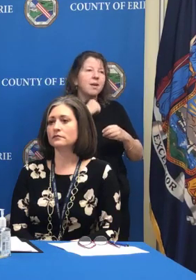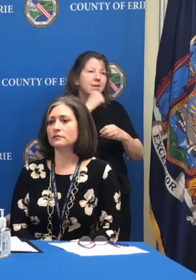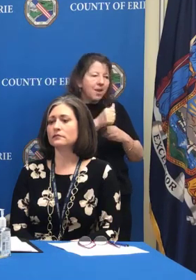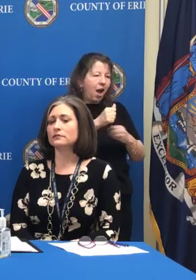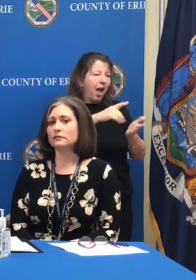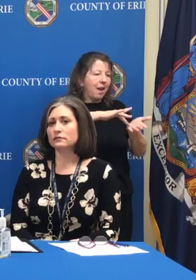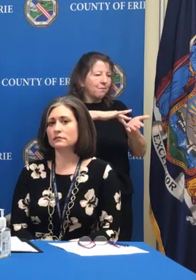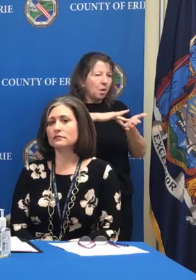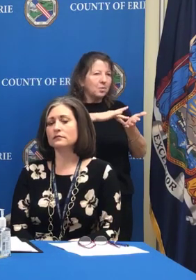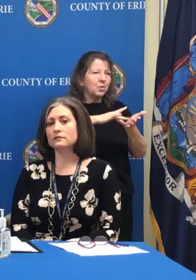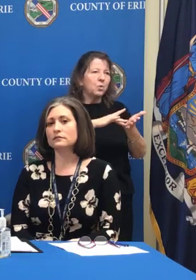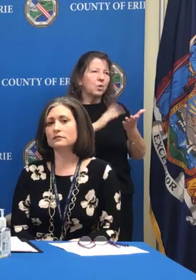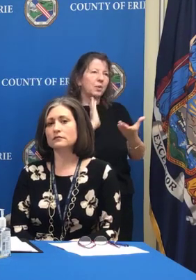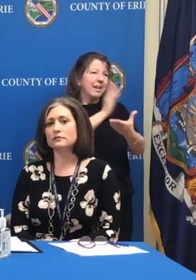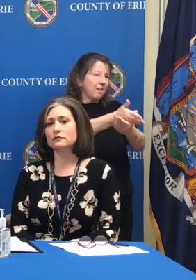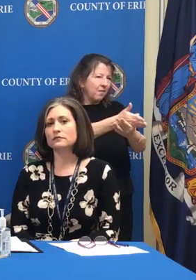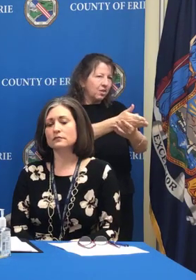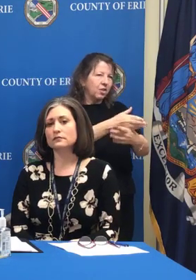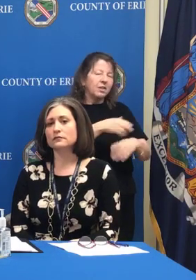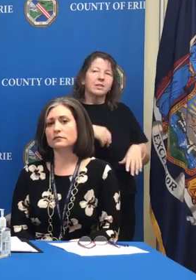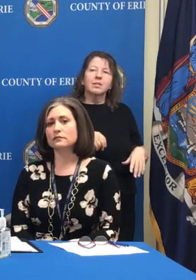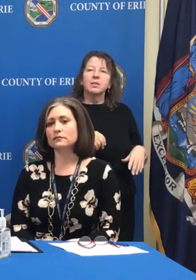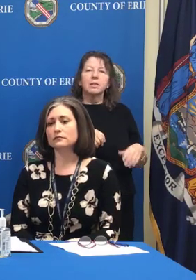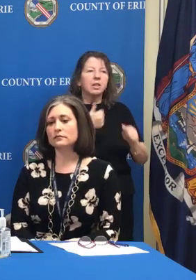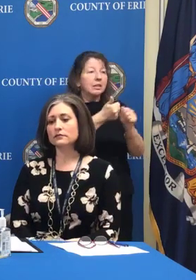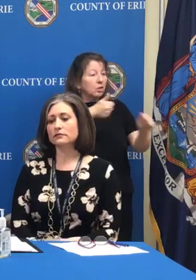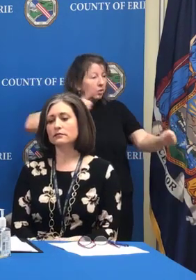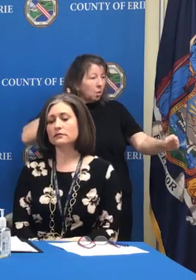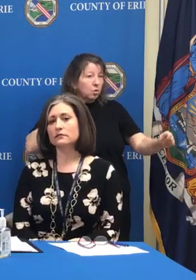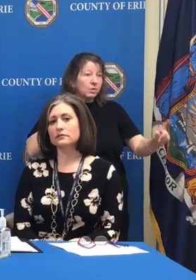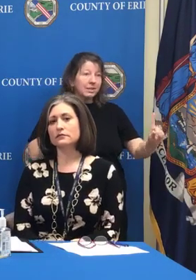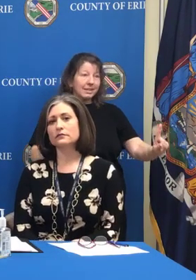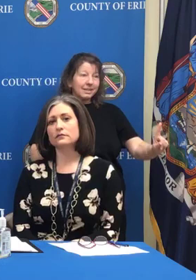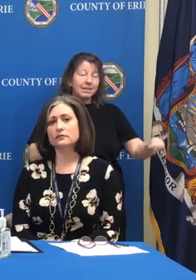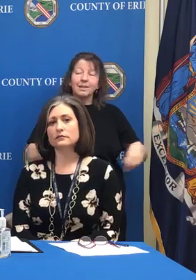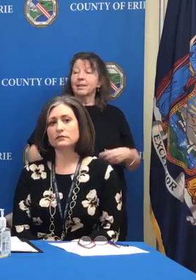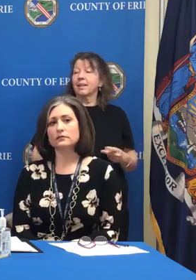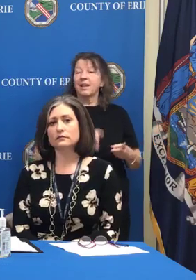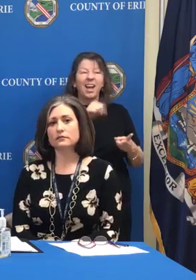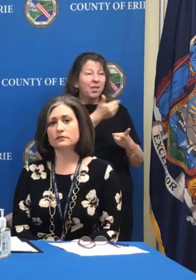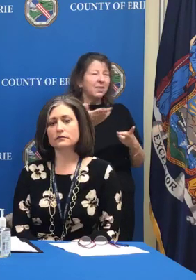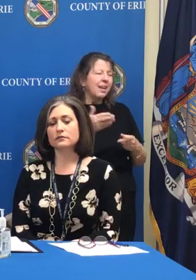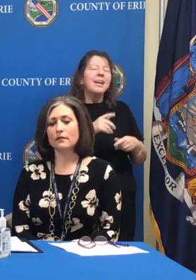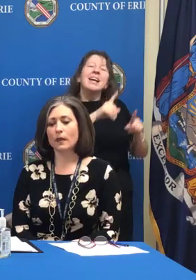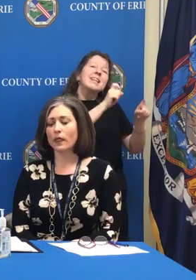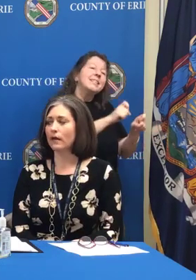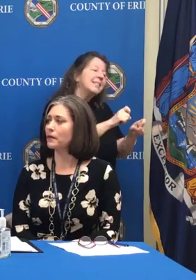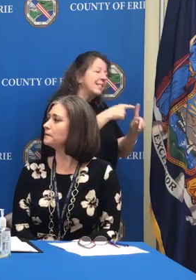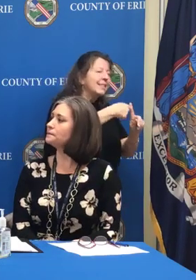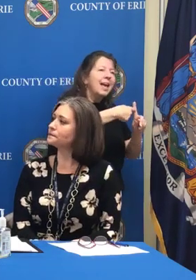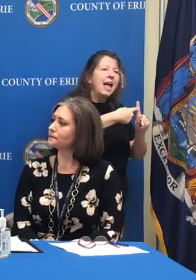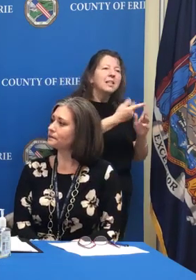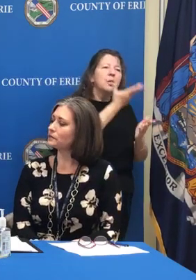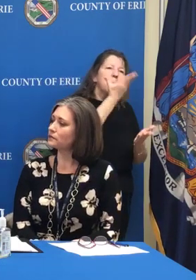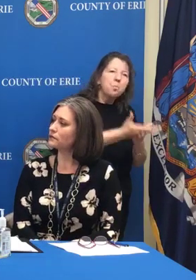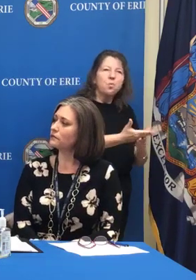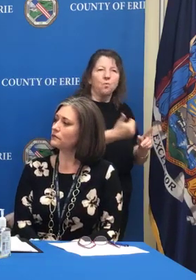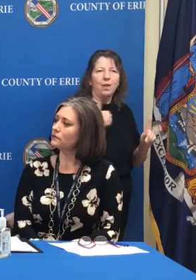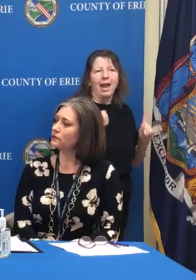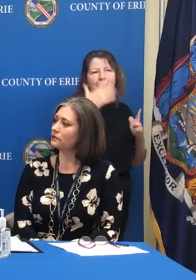the social distancing, the other aspects that have been put in place. The testing only proves that someone actually